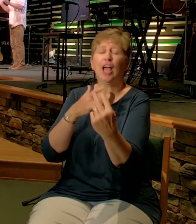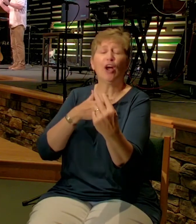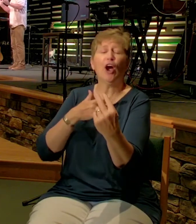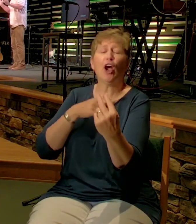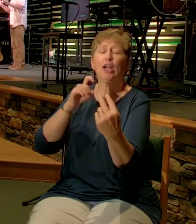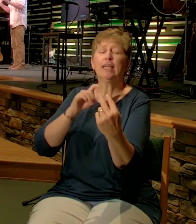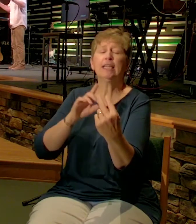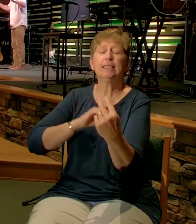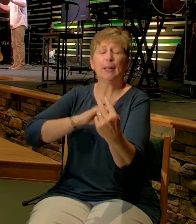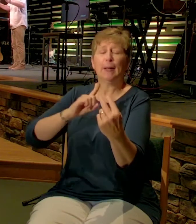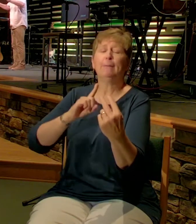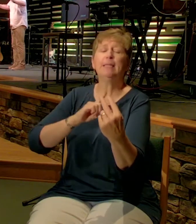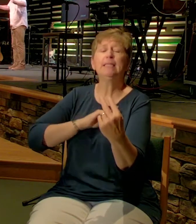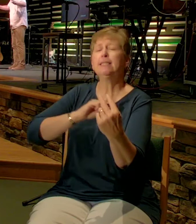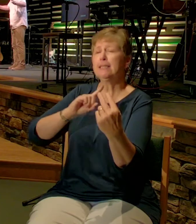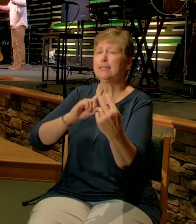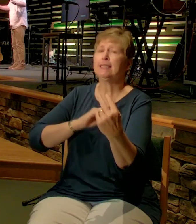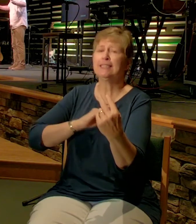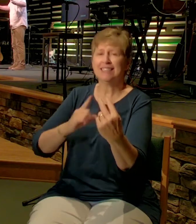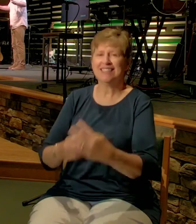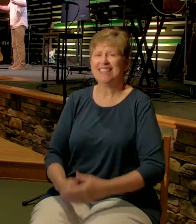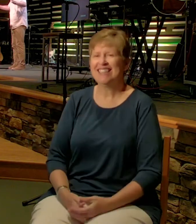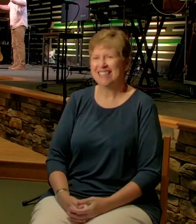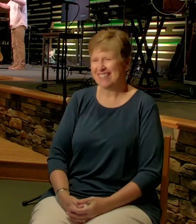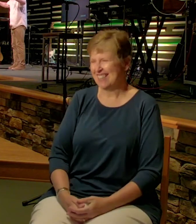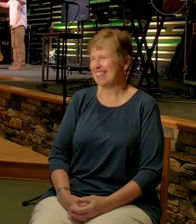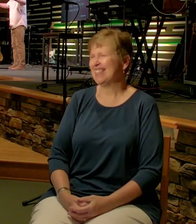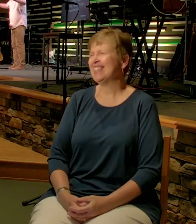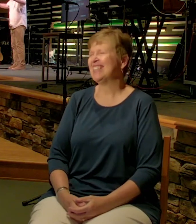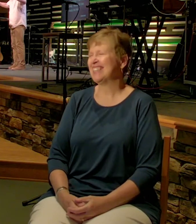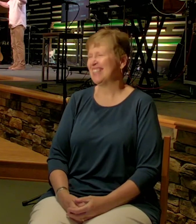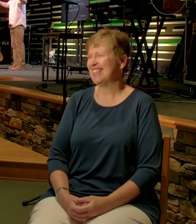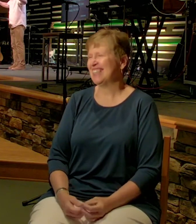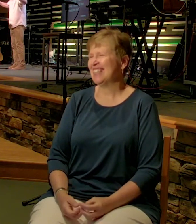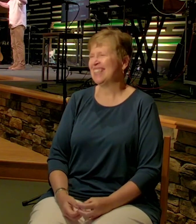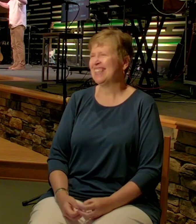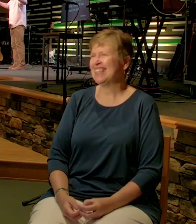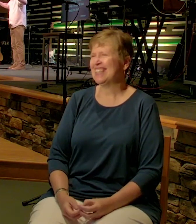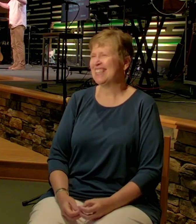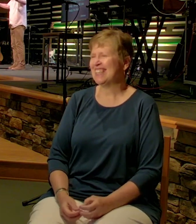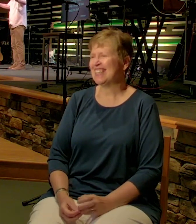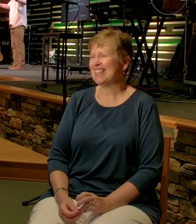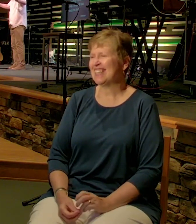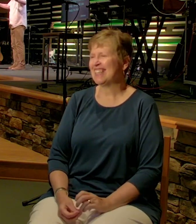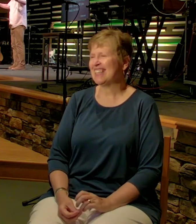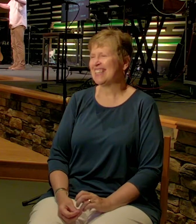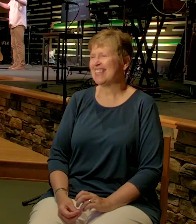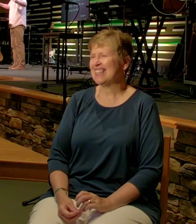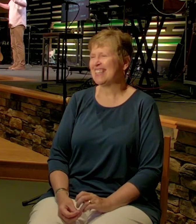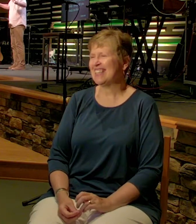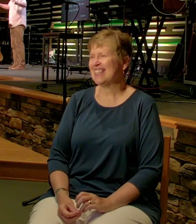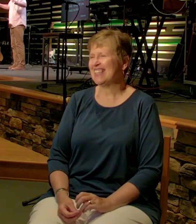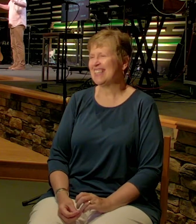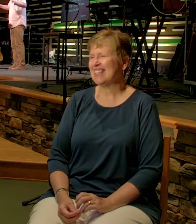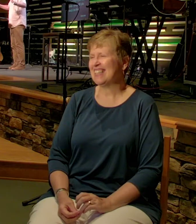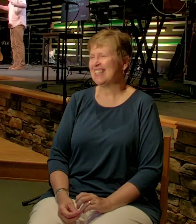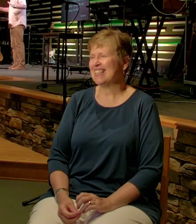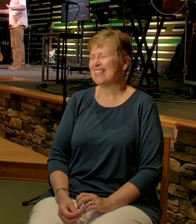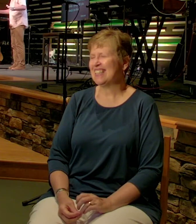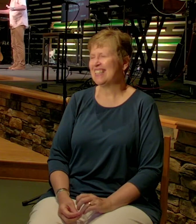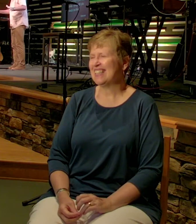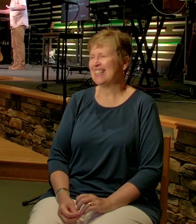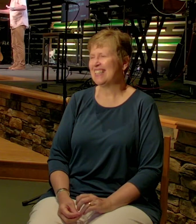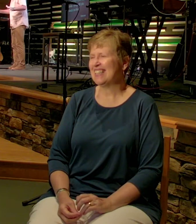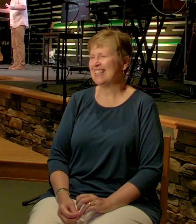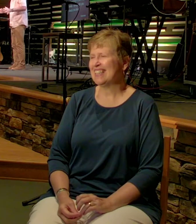beat. Now, next one, also author unknown, a great one. "Thinking of you keeps me awake. Dreaming of you keeps me